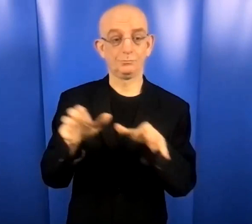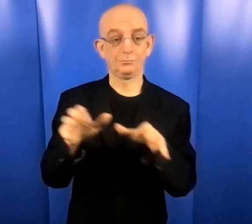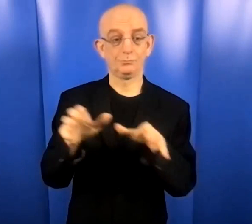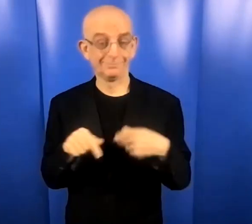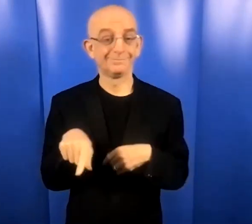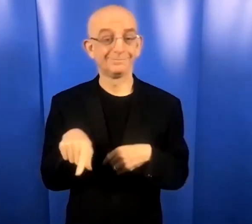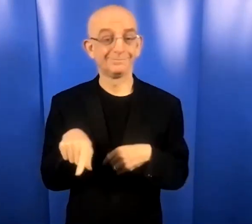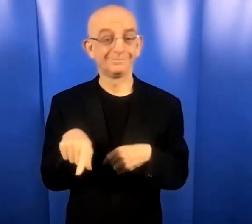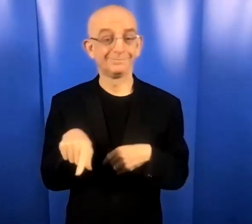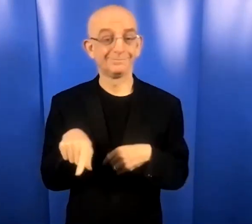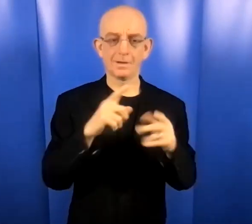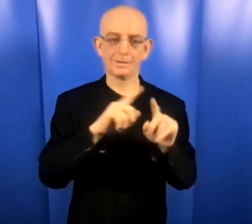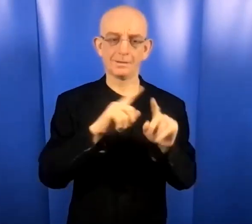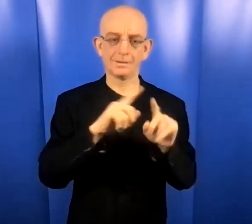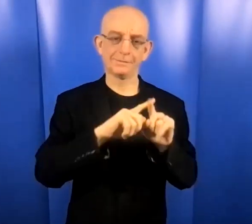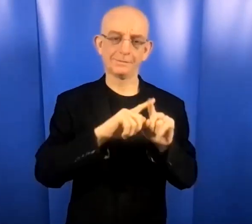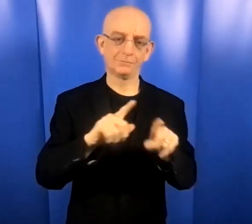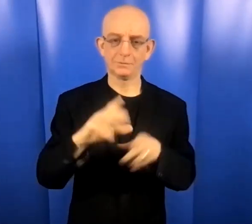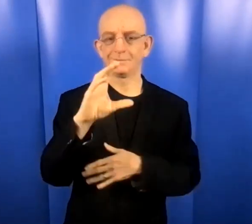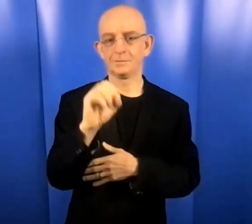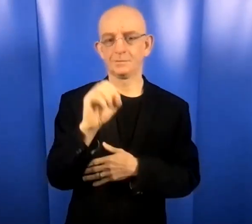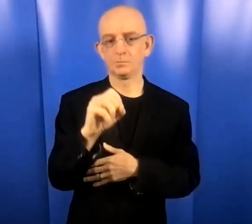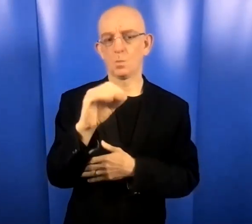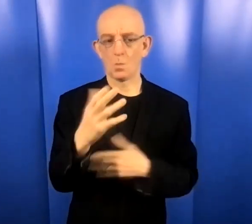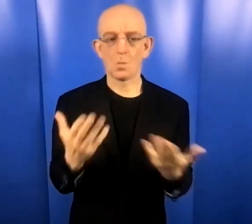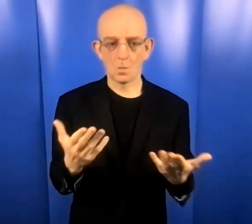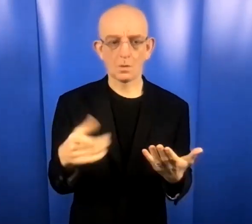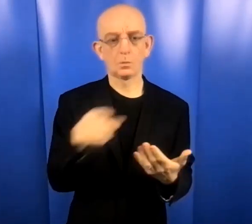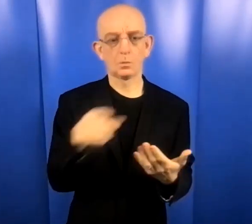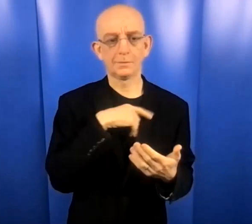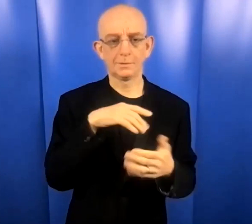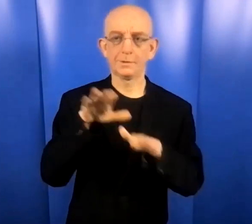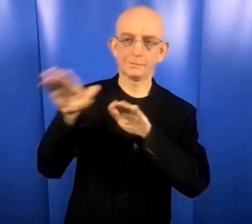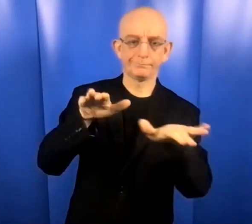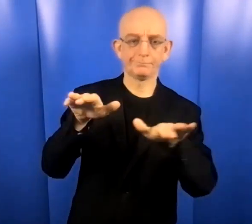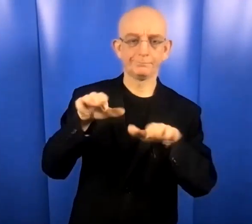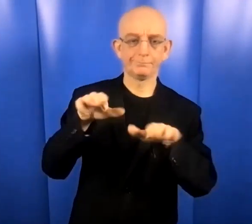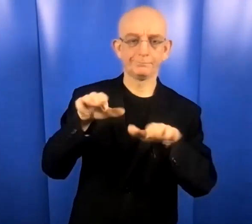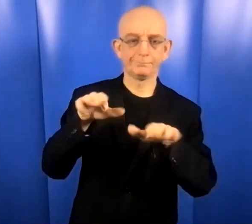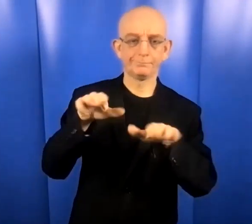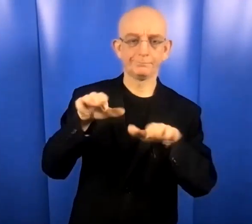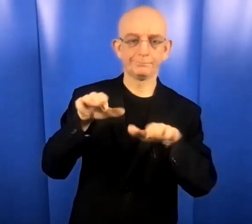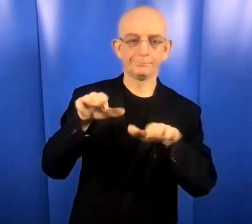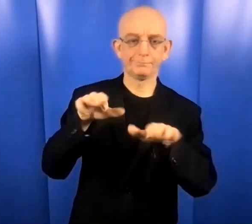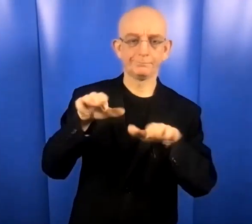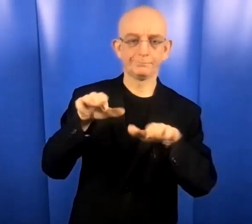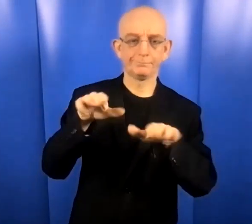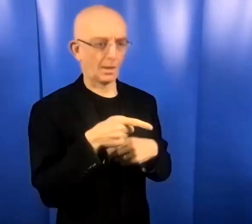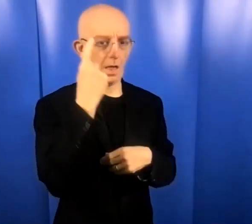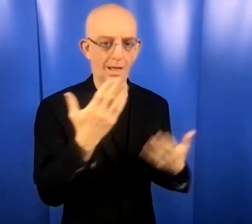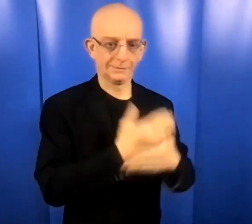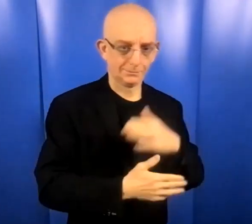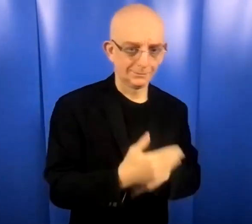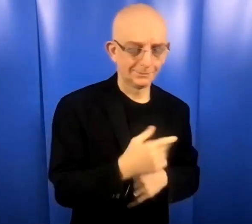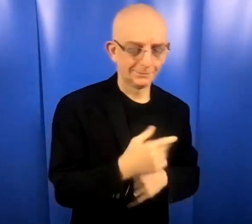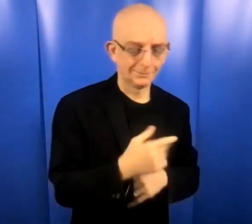inclusion, disability, intercultural perspective, and gender perspective. This is how we have been working at